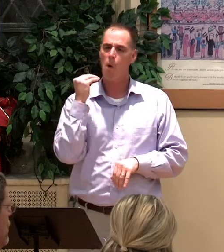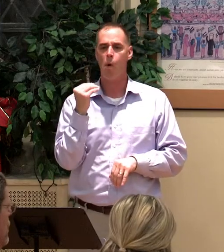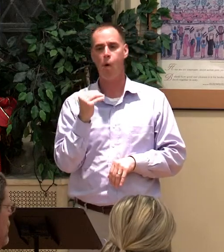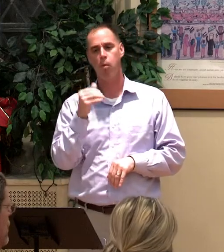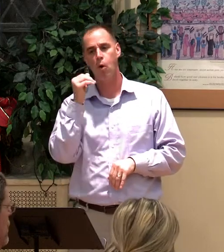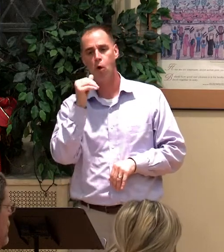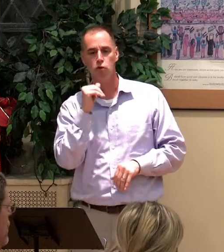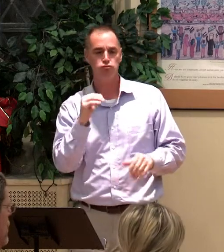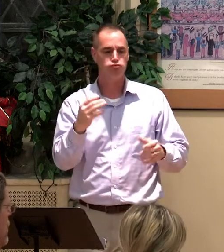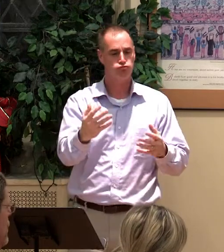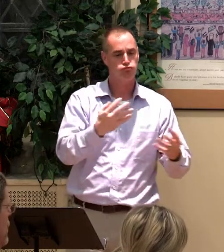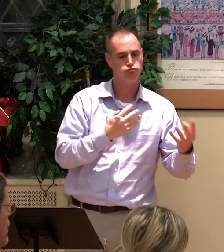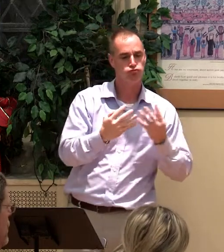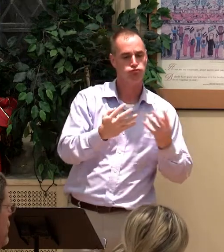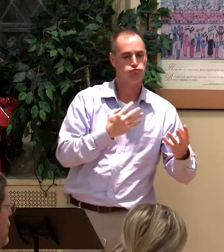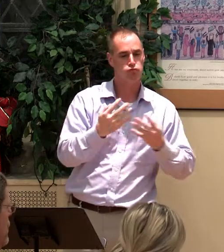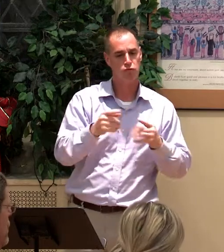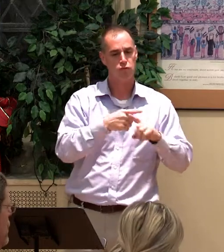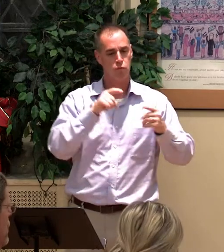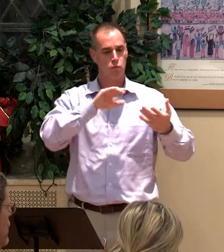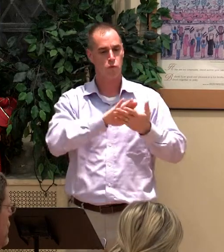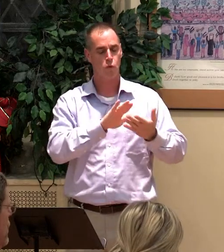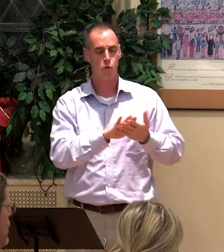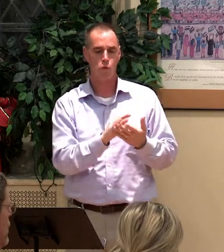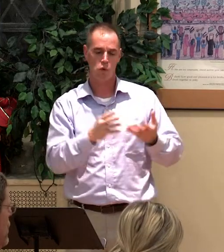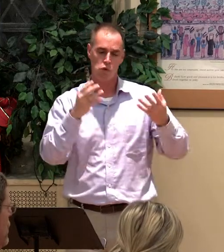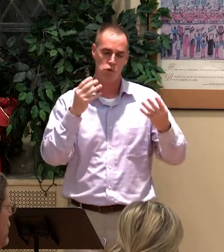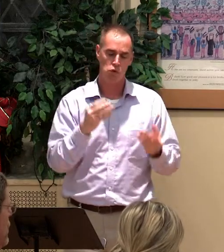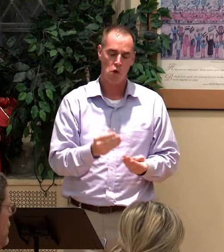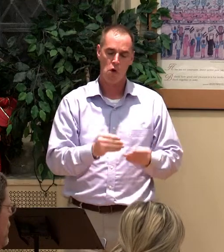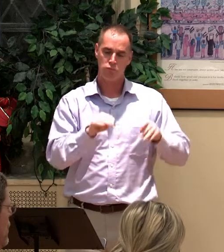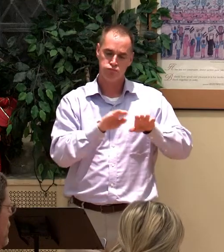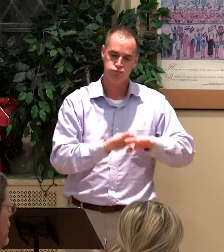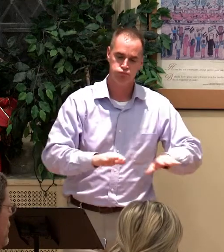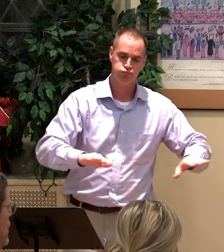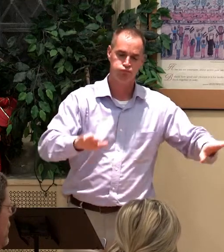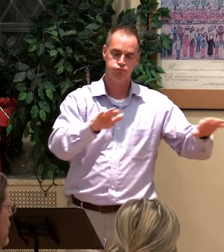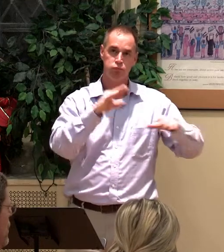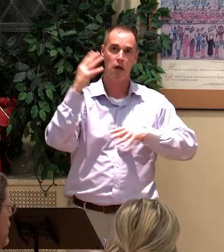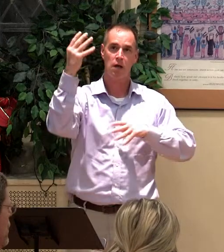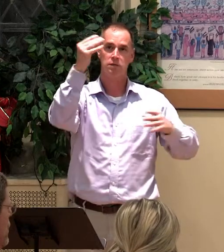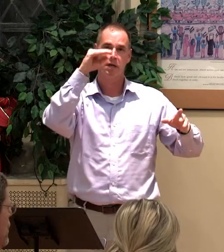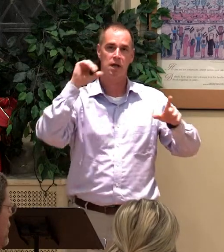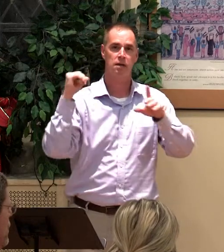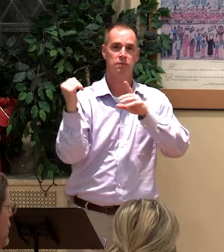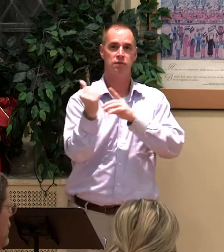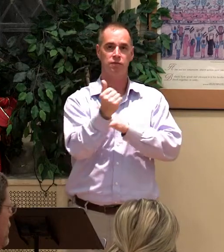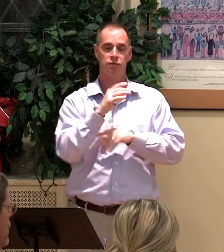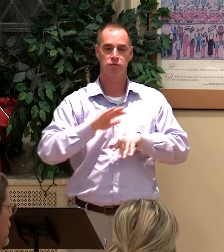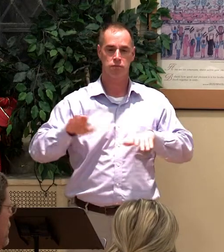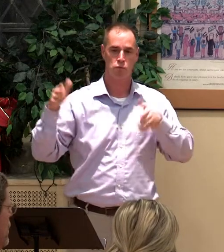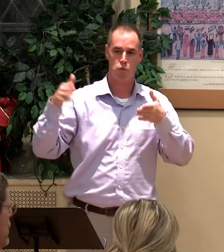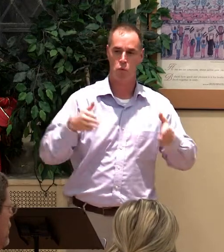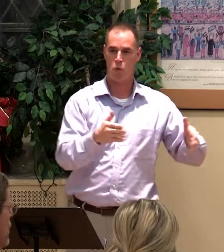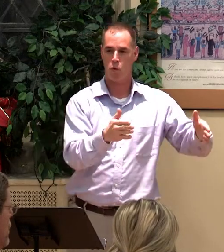warm grass and soft, warm dust on the side of the road.